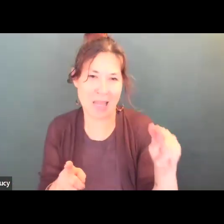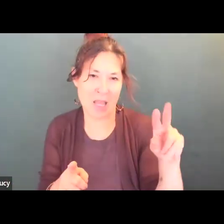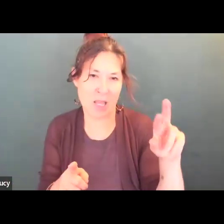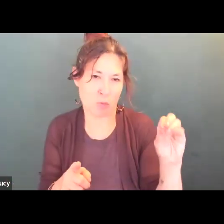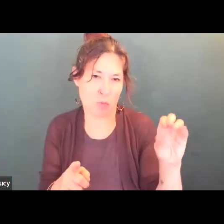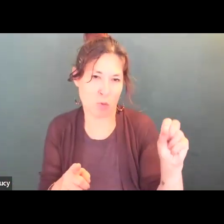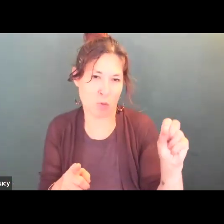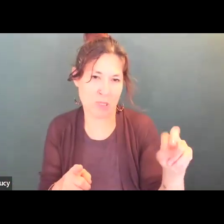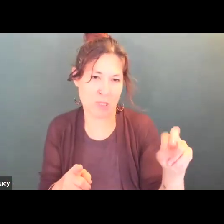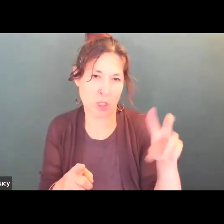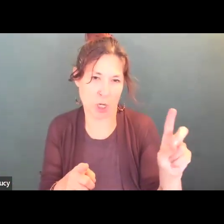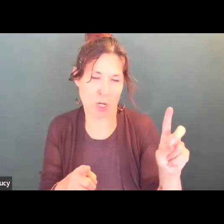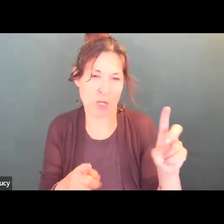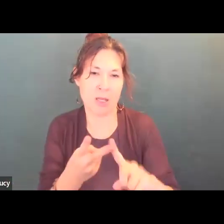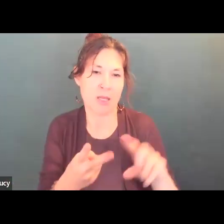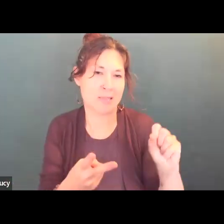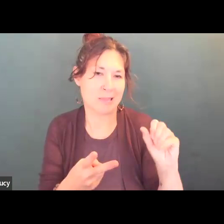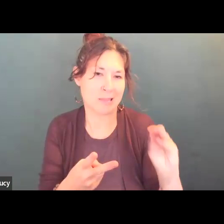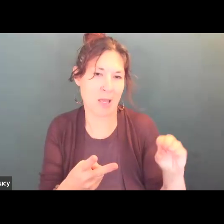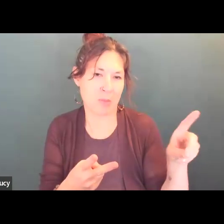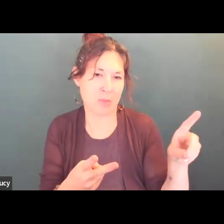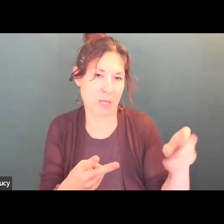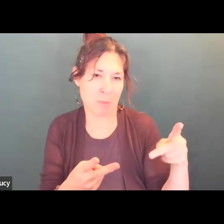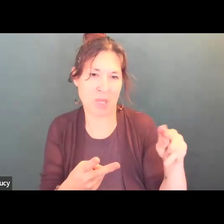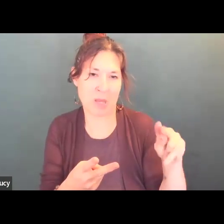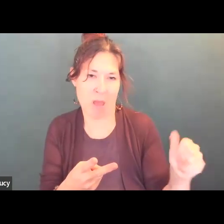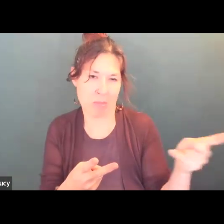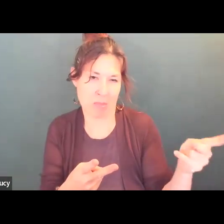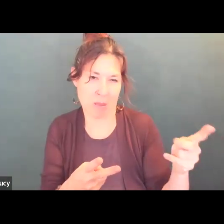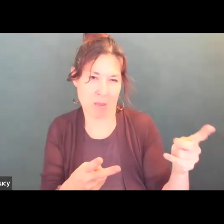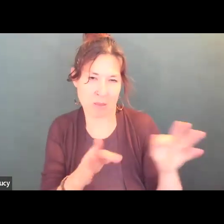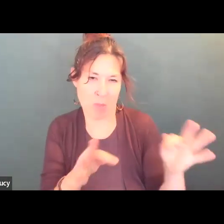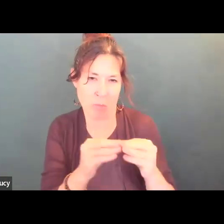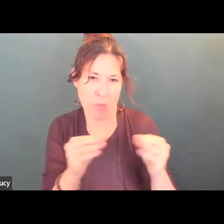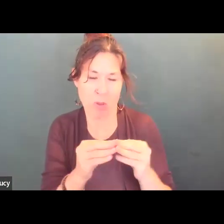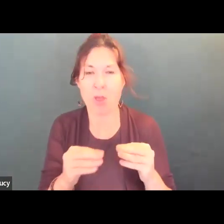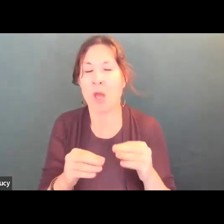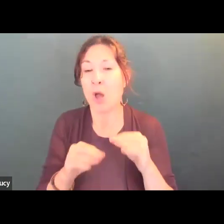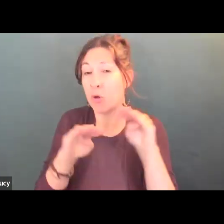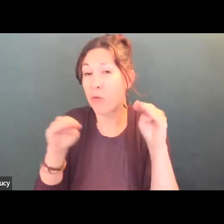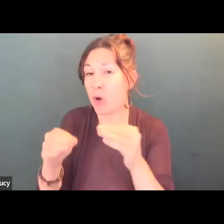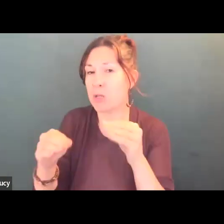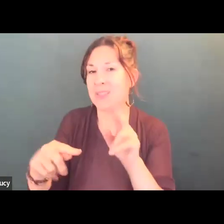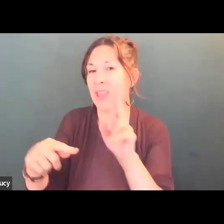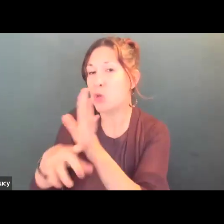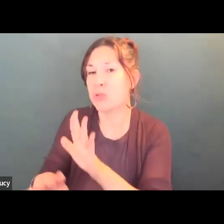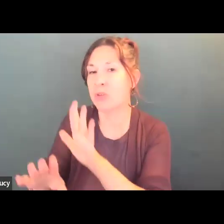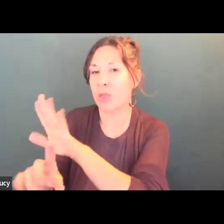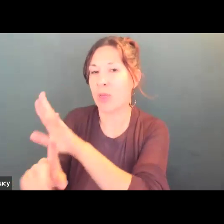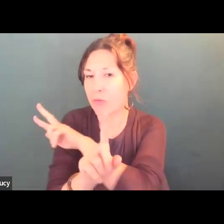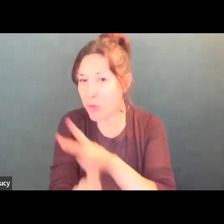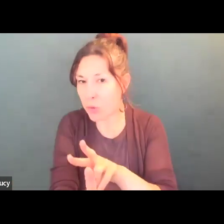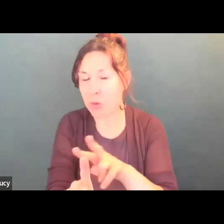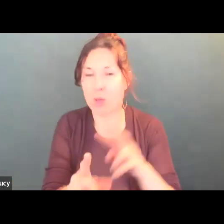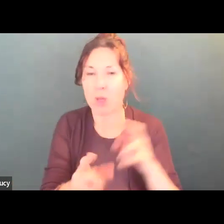DePino wants to go or Brian Ford as well, but really we've focused a lot on the user end of it. So for drivers, it's a